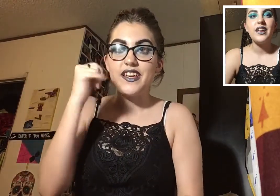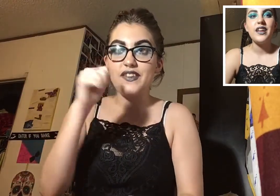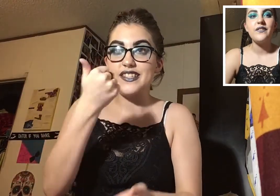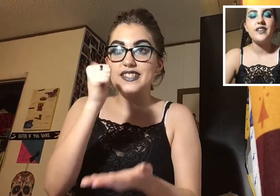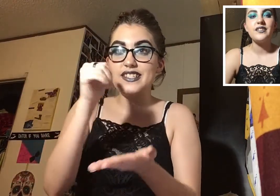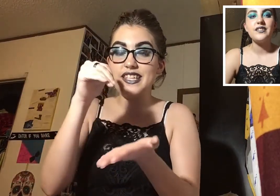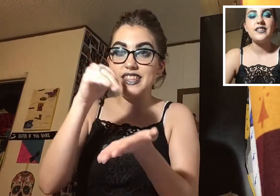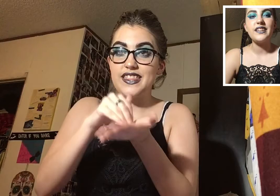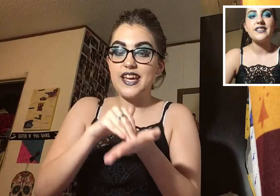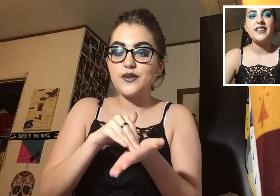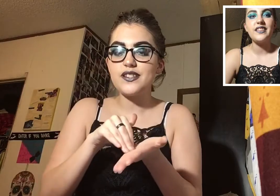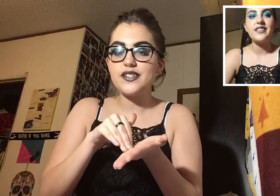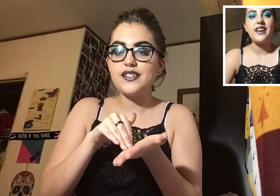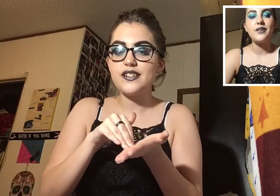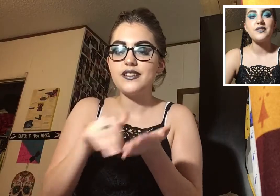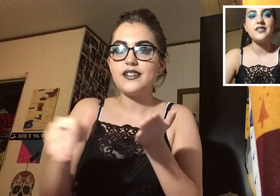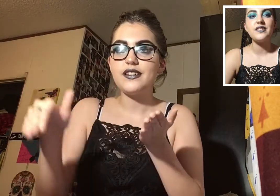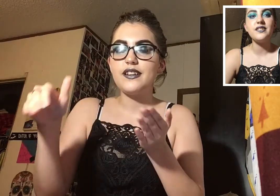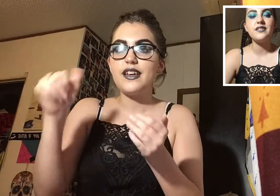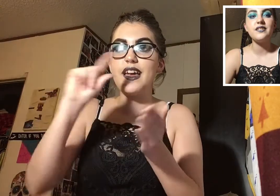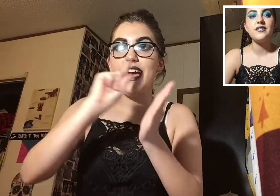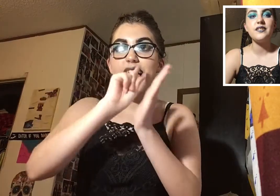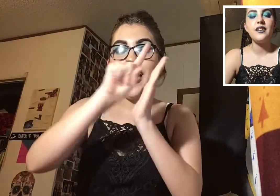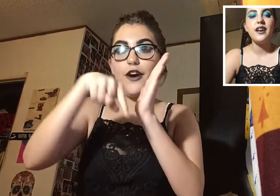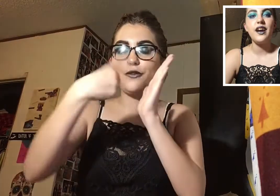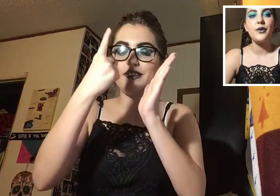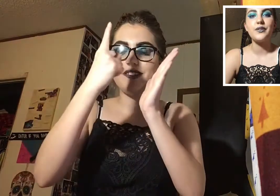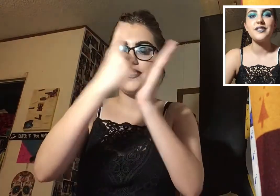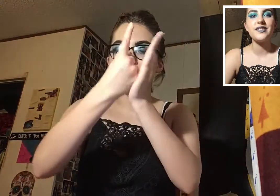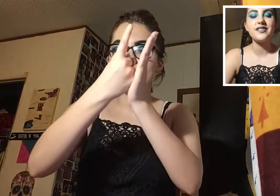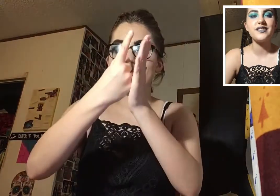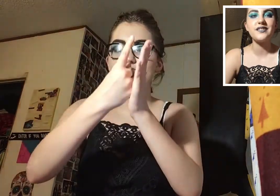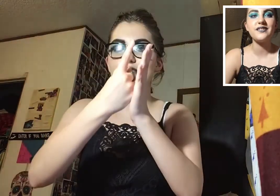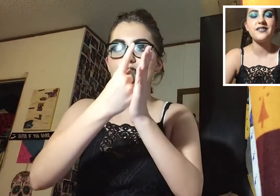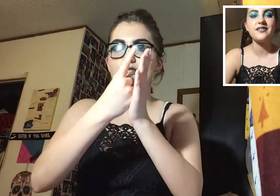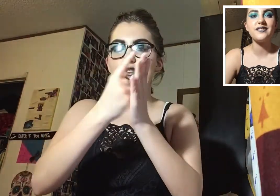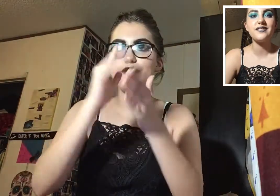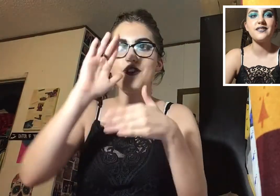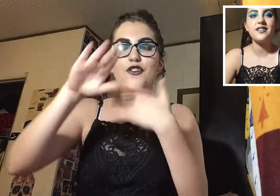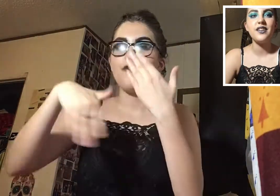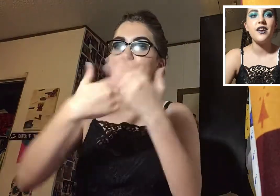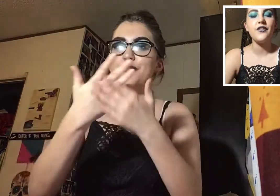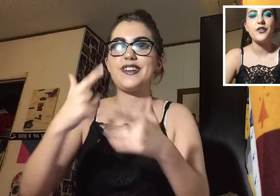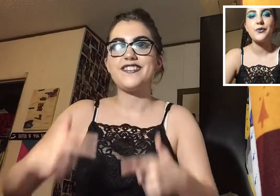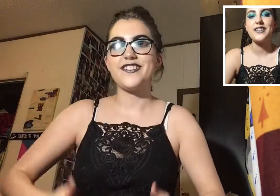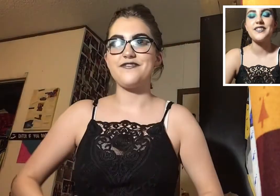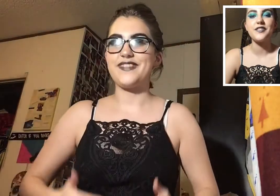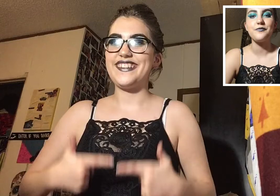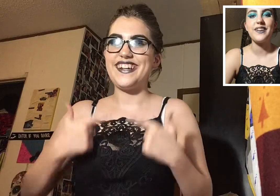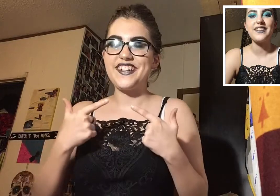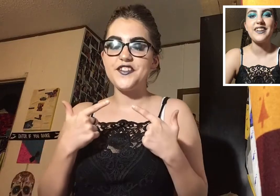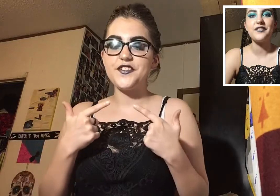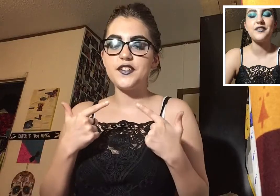If it takes 10,000 hours for the rest of my life,